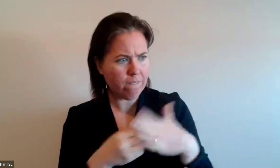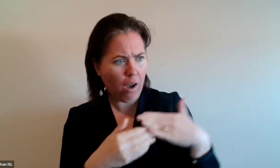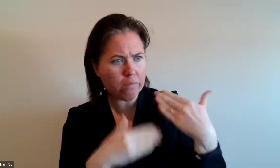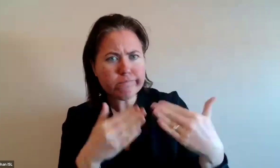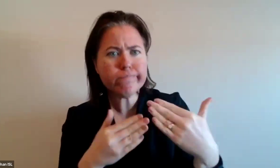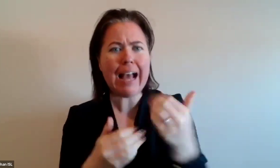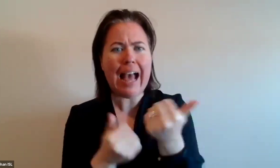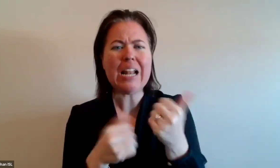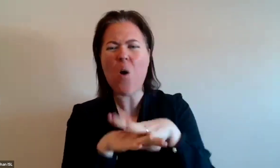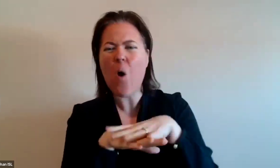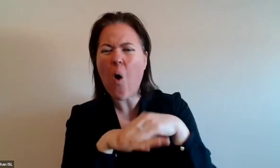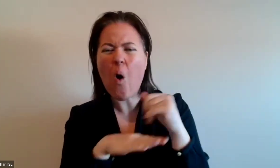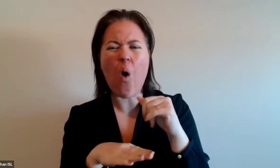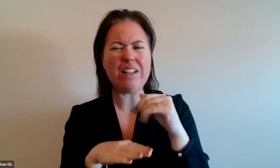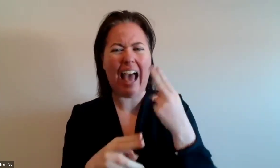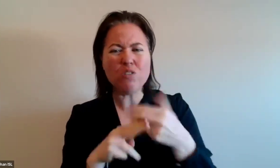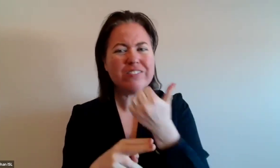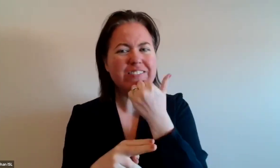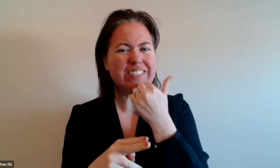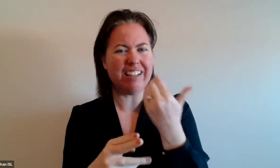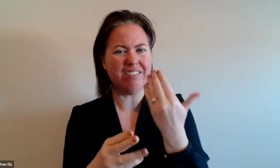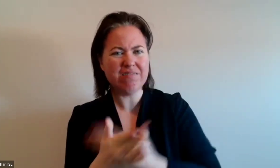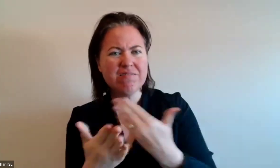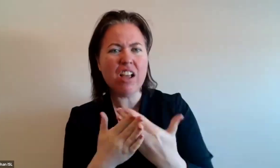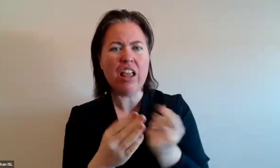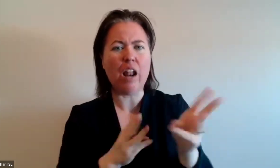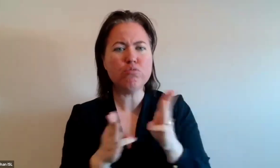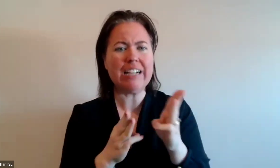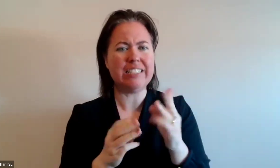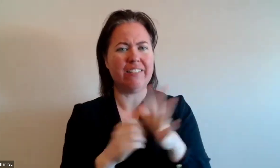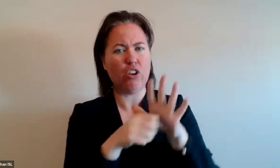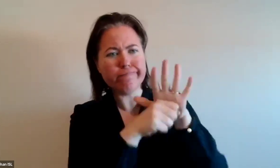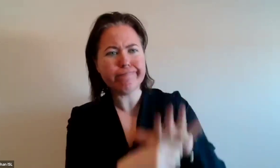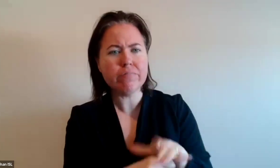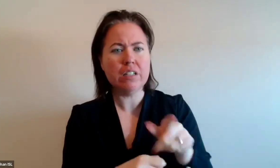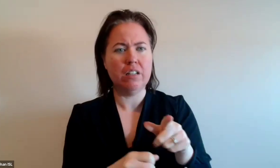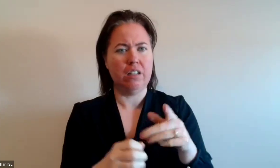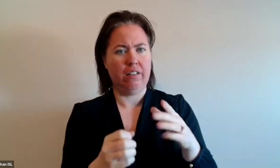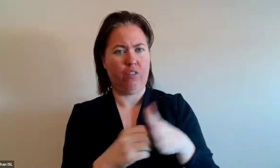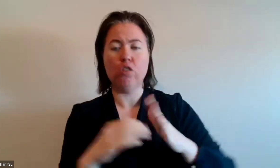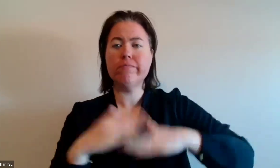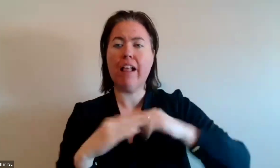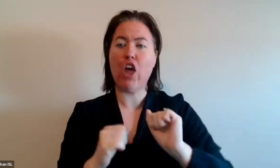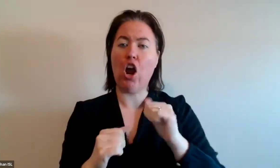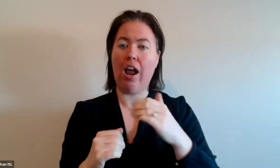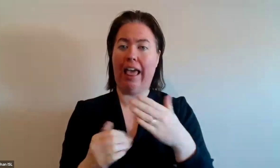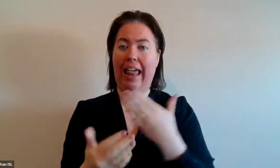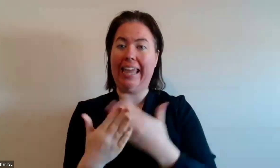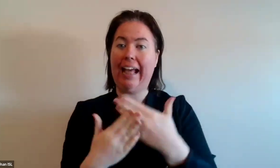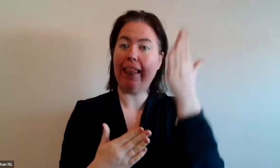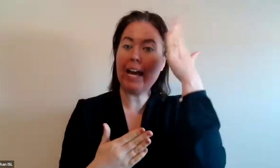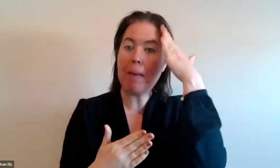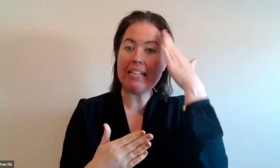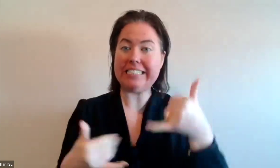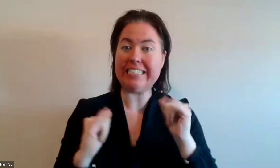outdated discriminatory legislation and practices restricting legal capacity of persons with disabilities? What steps are